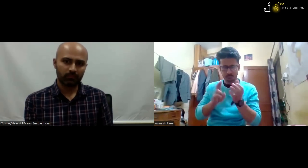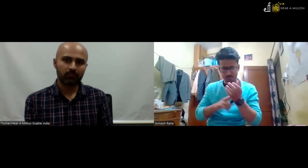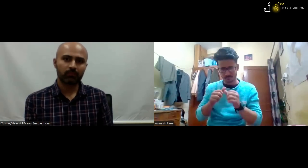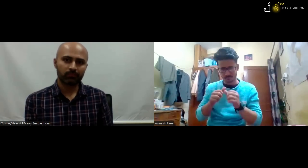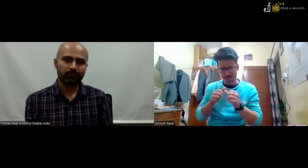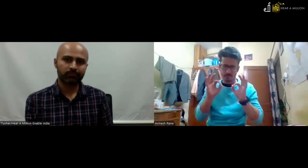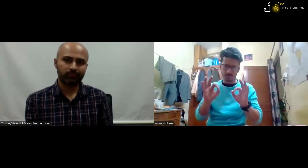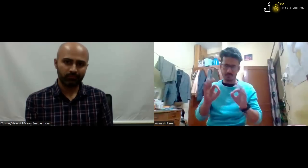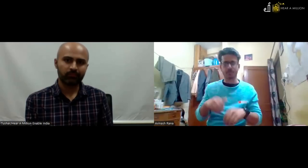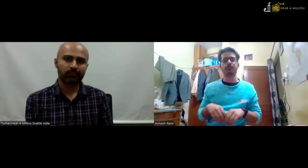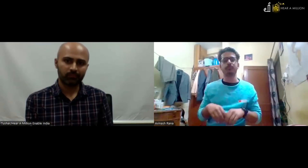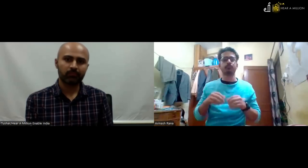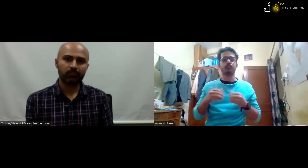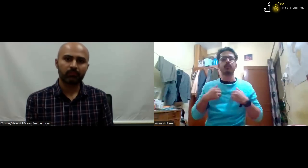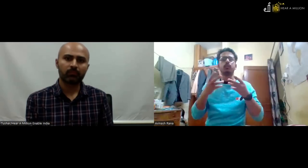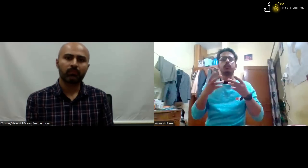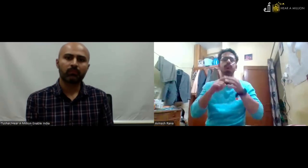this. I'm